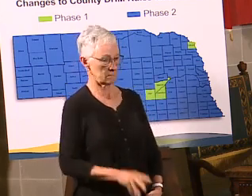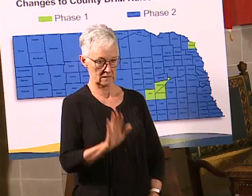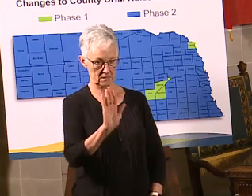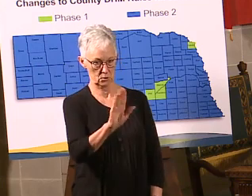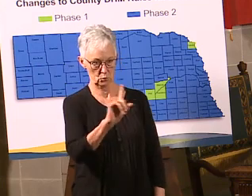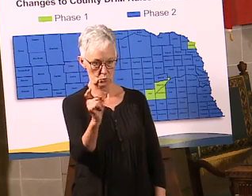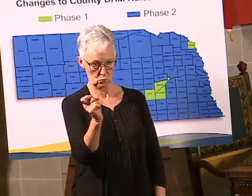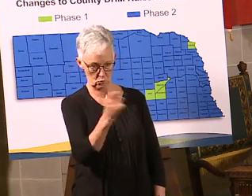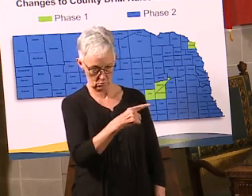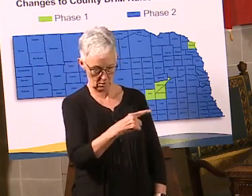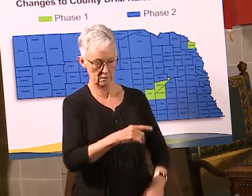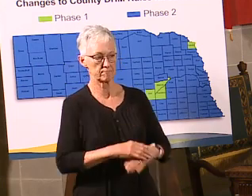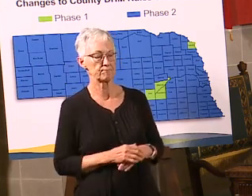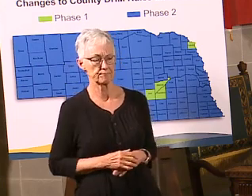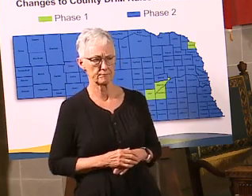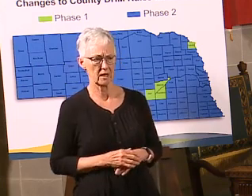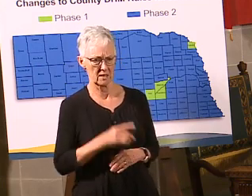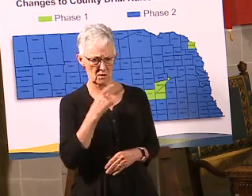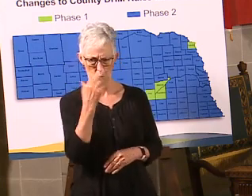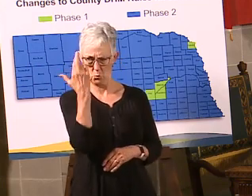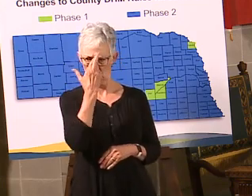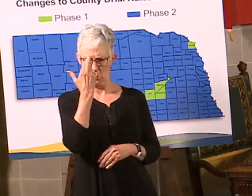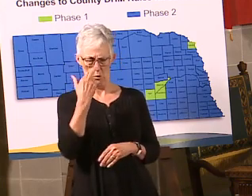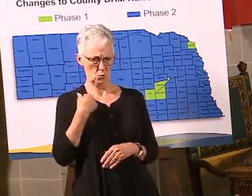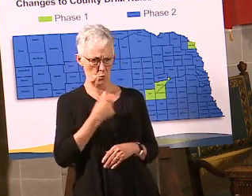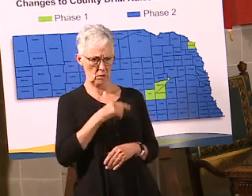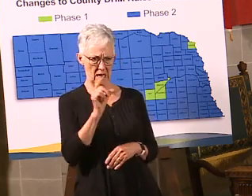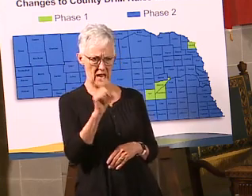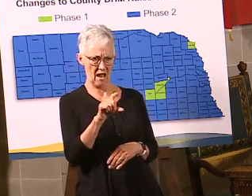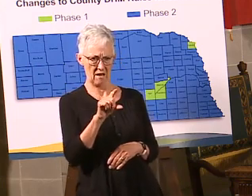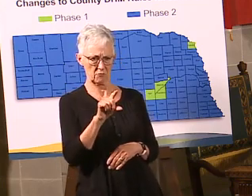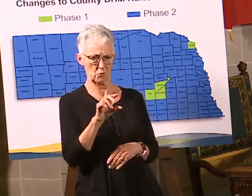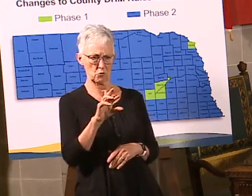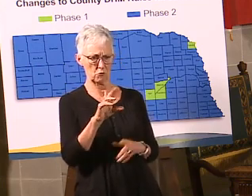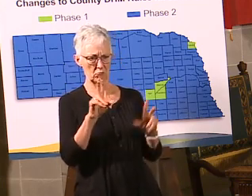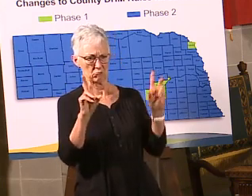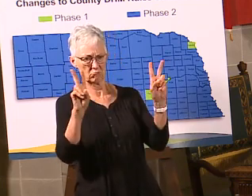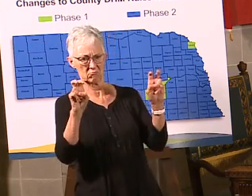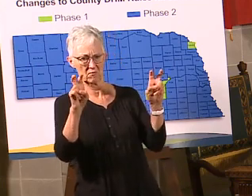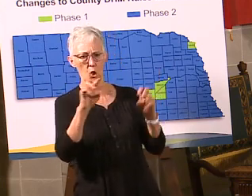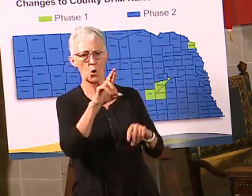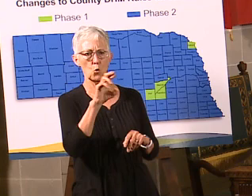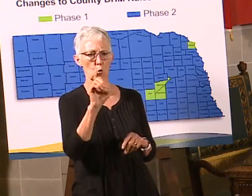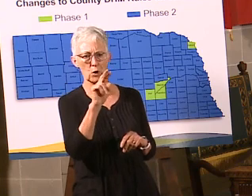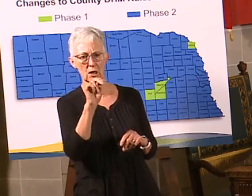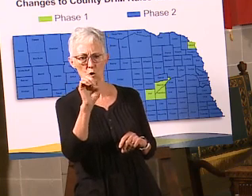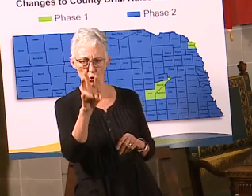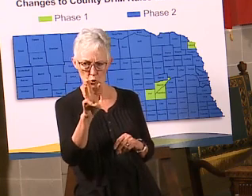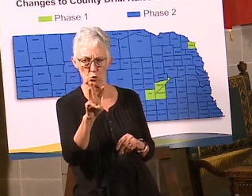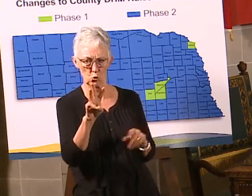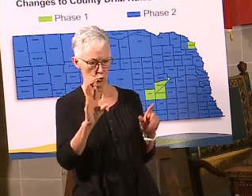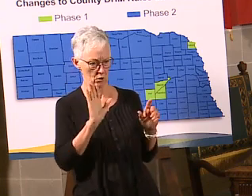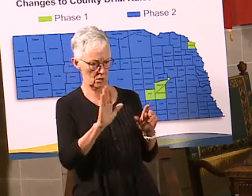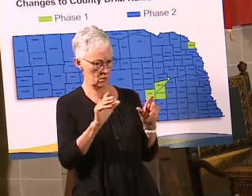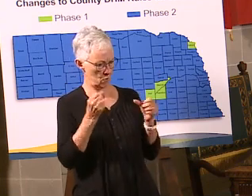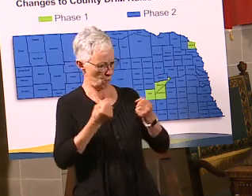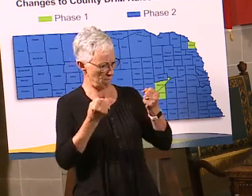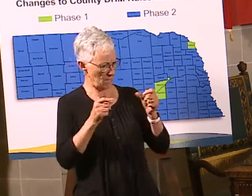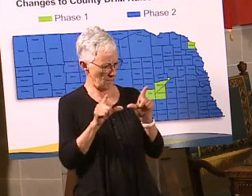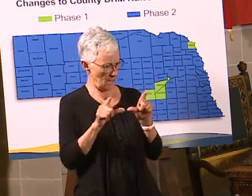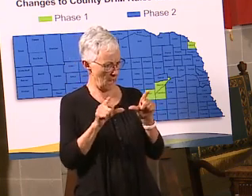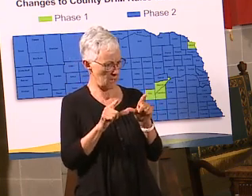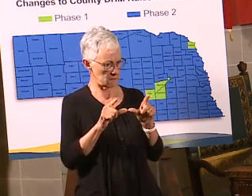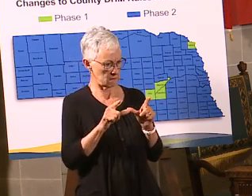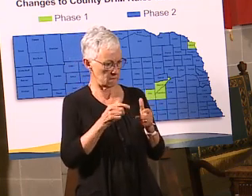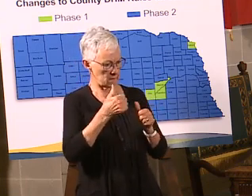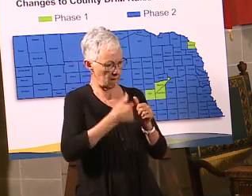question isn't part of renewing the license and checking their skills or eye test or whatever a